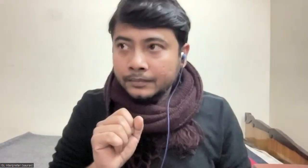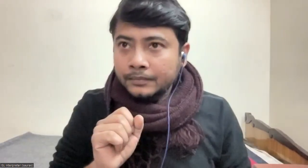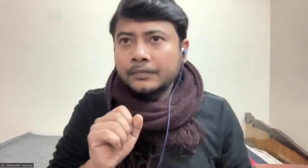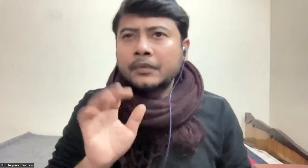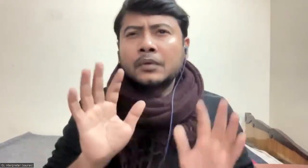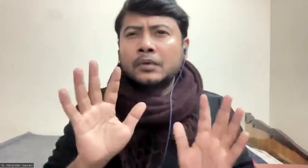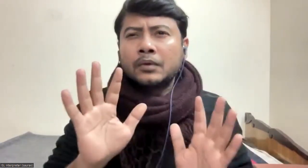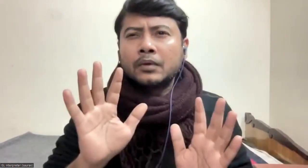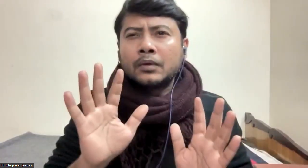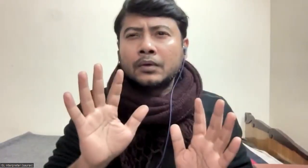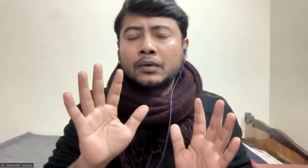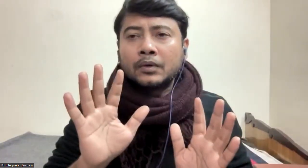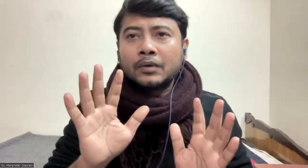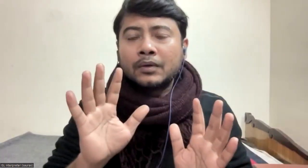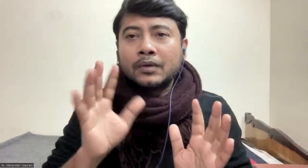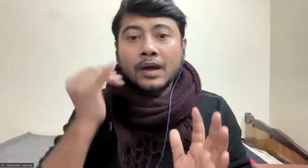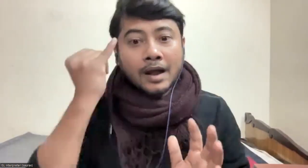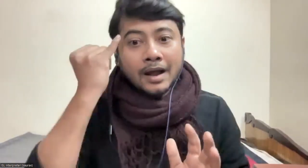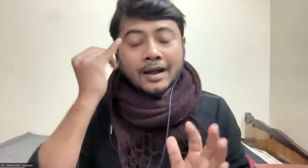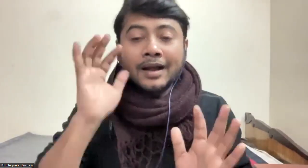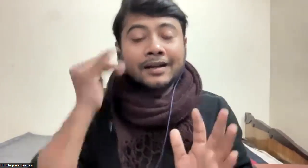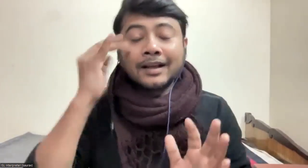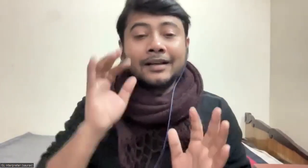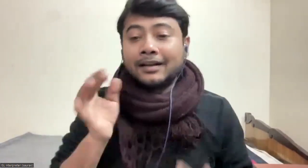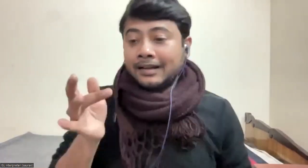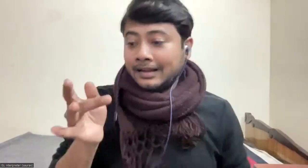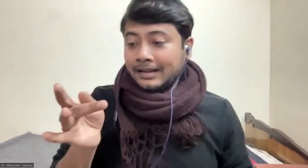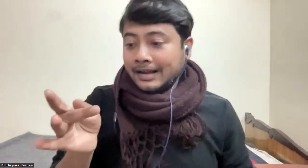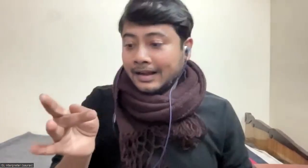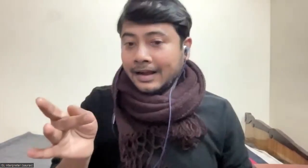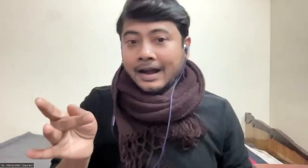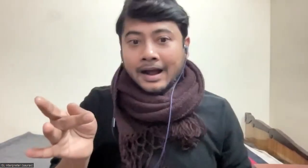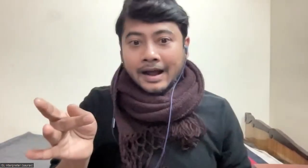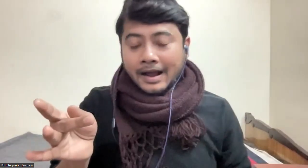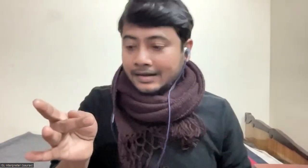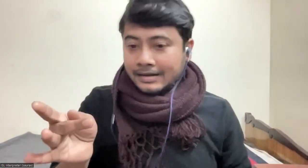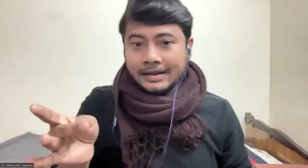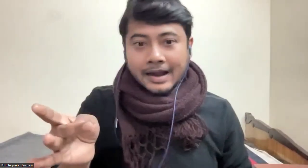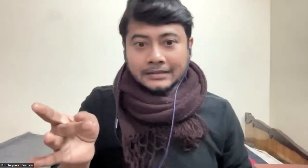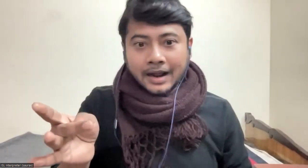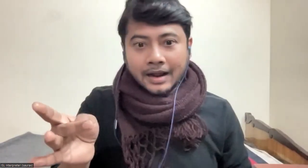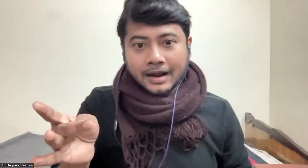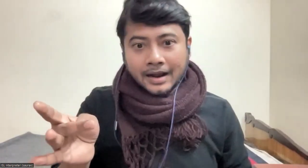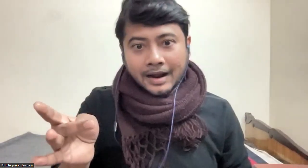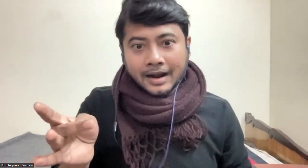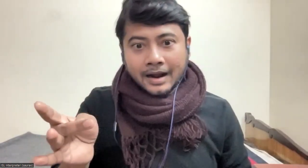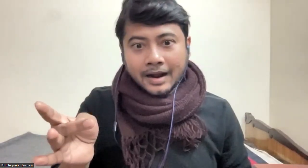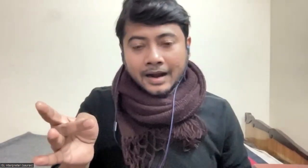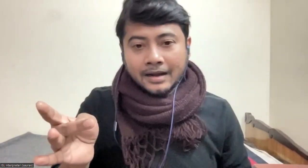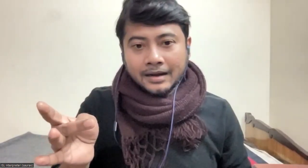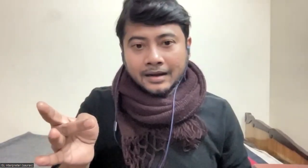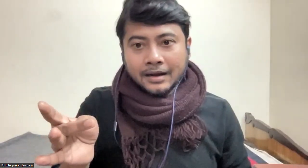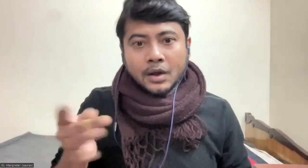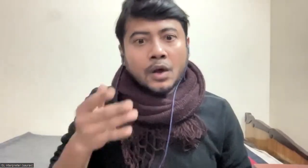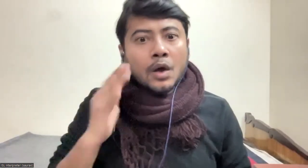this is a great idea. Chanting Hare Krishna mantra removes my sins, so which means I can do more sins.